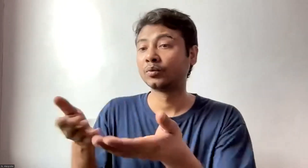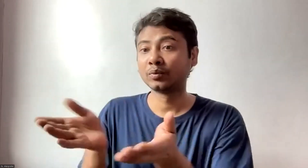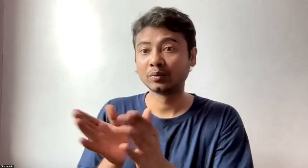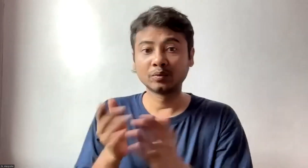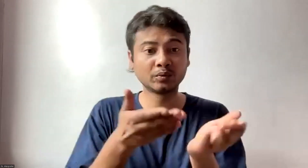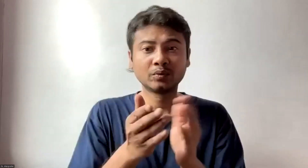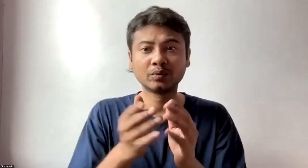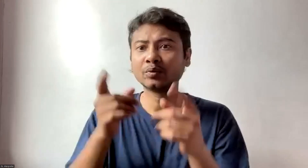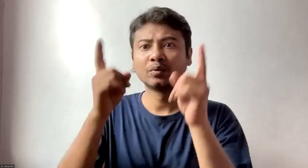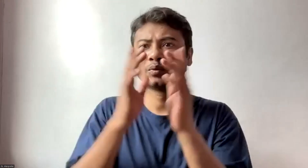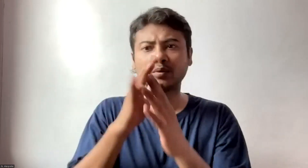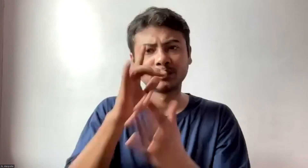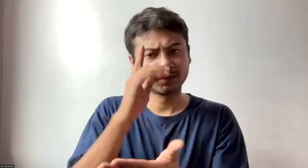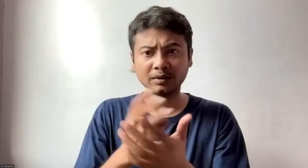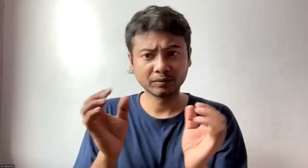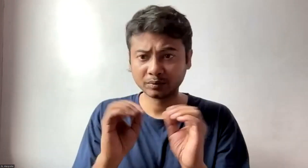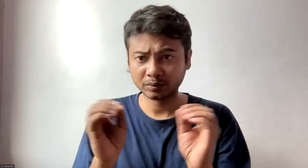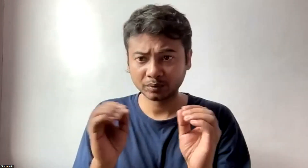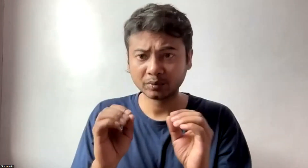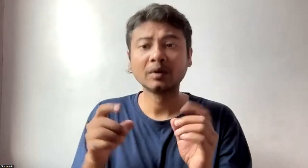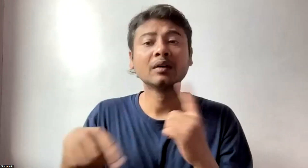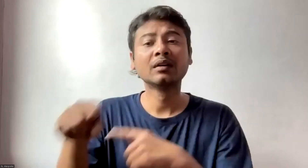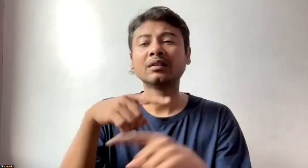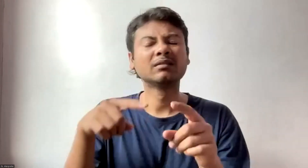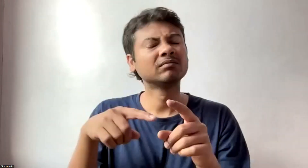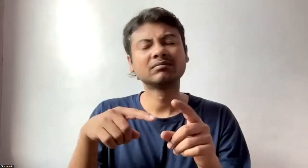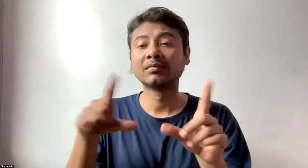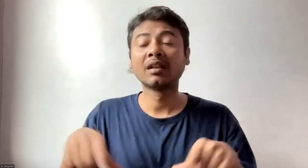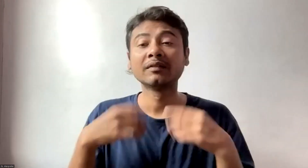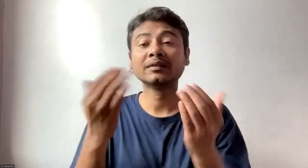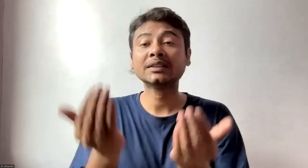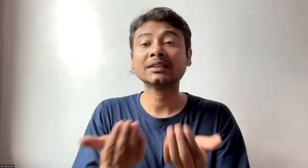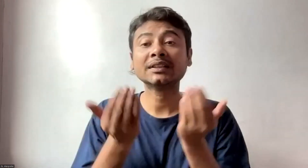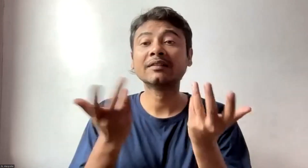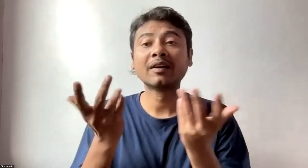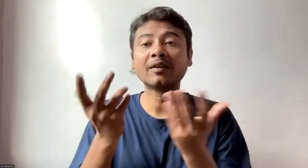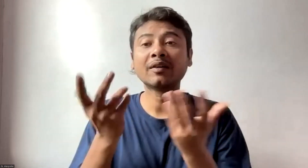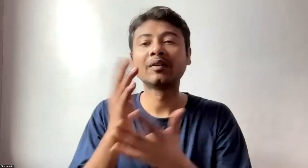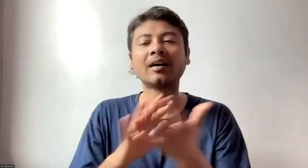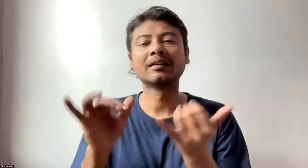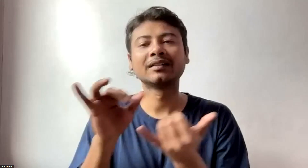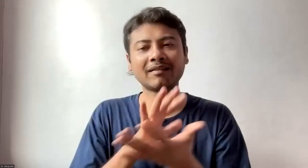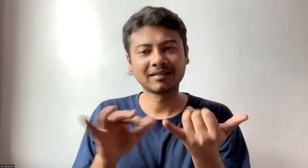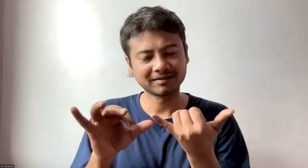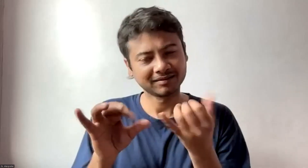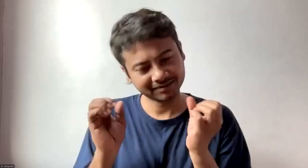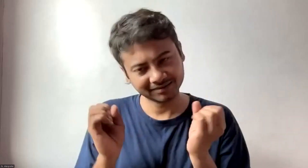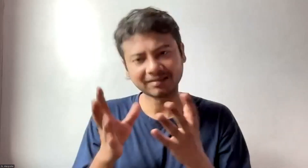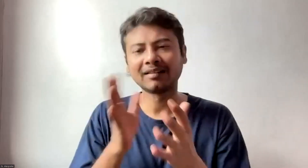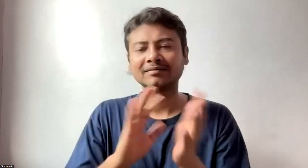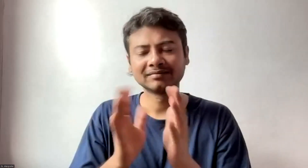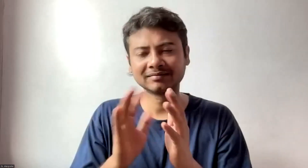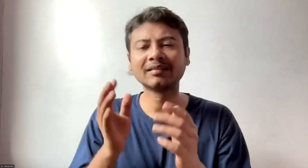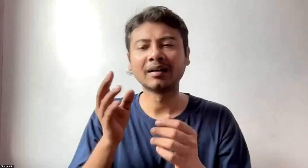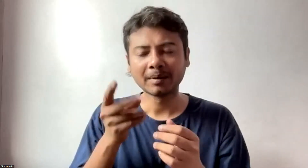Hare Krishna Mahamantra. And once they start doing it, they will also understand their relationship with God. And what is